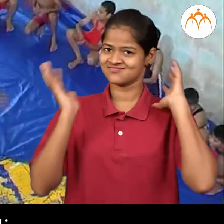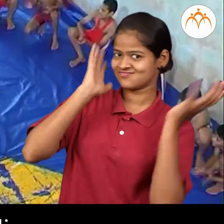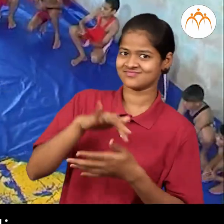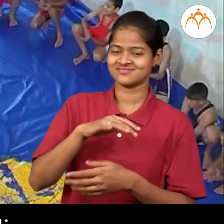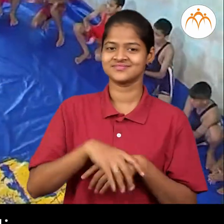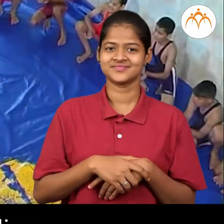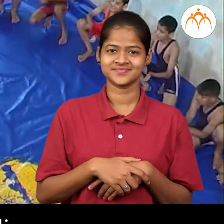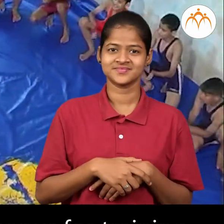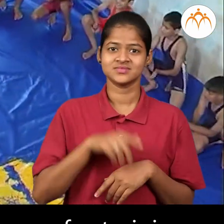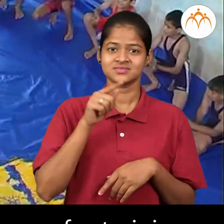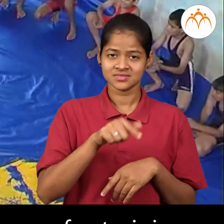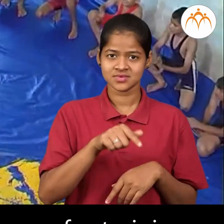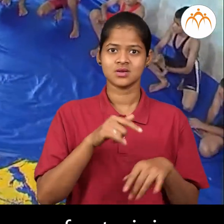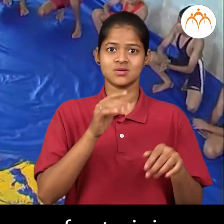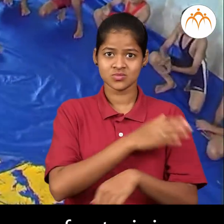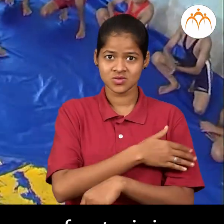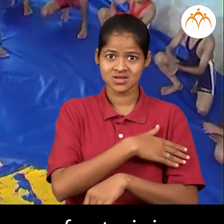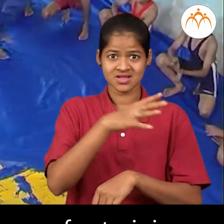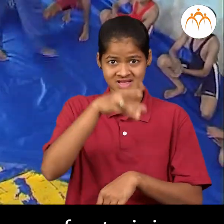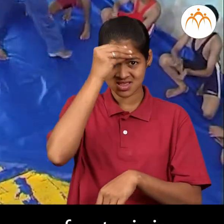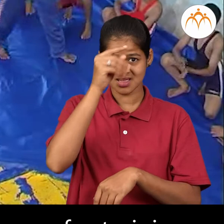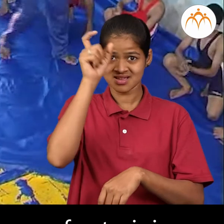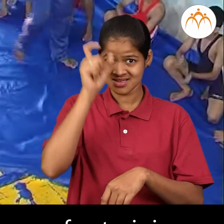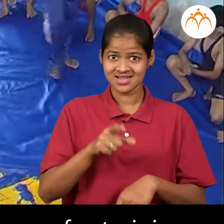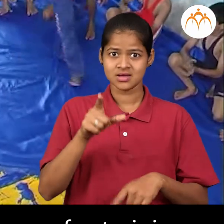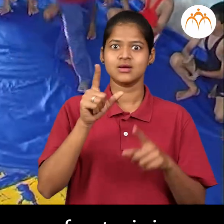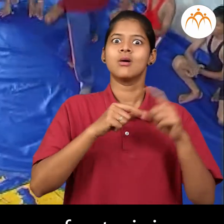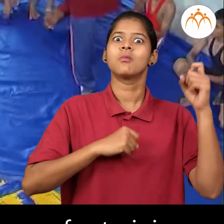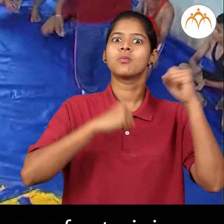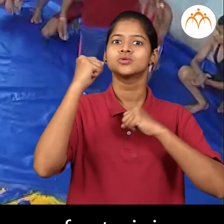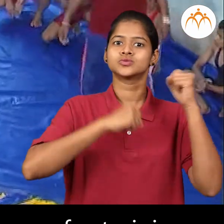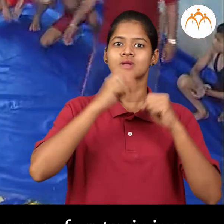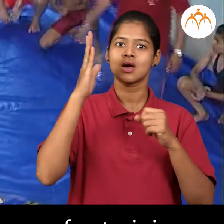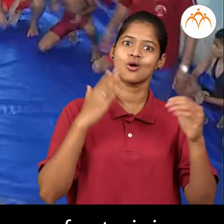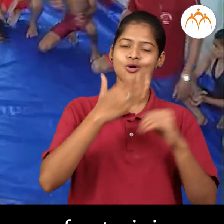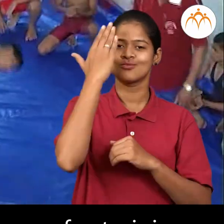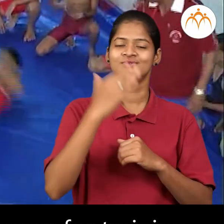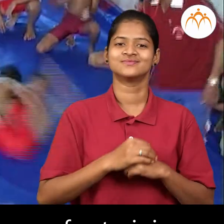Wrestling. Wrestlers go to Kolhapur for training.